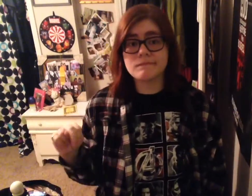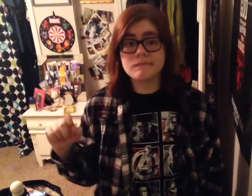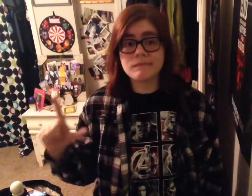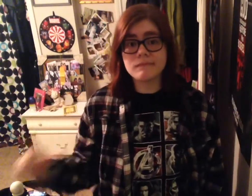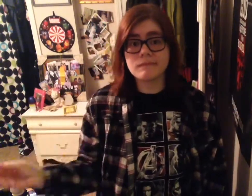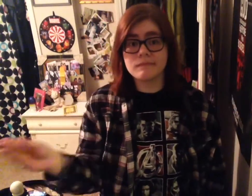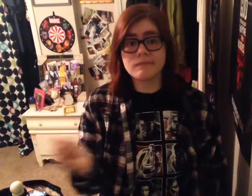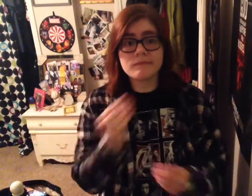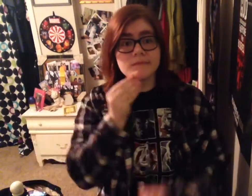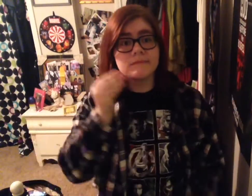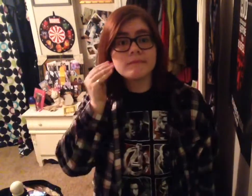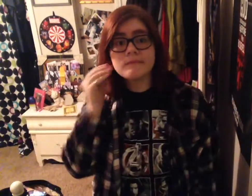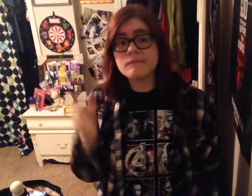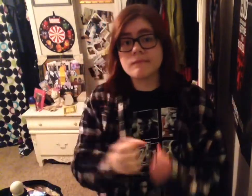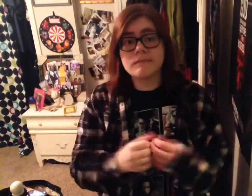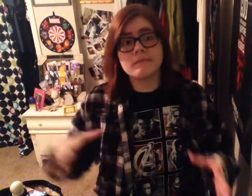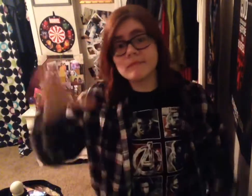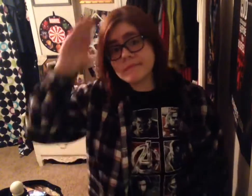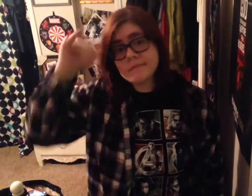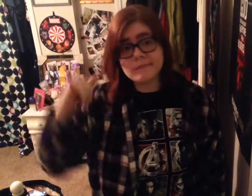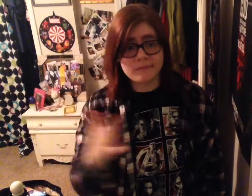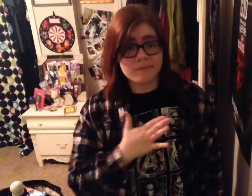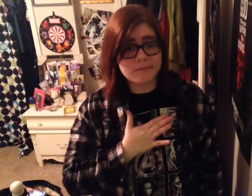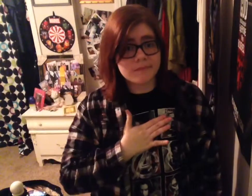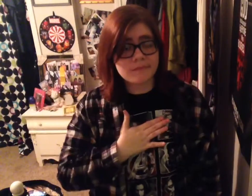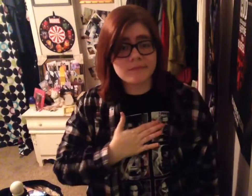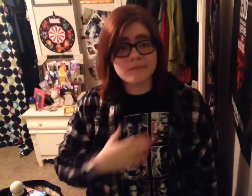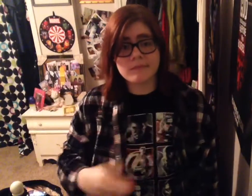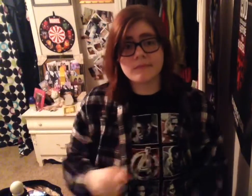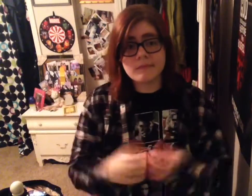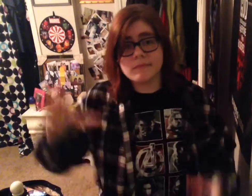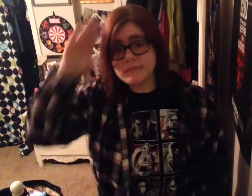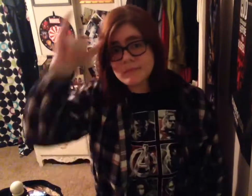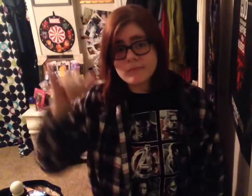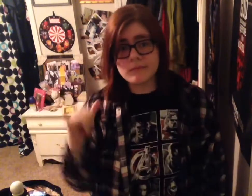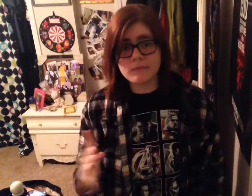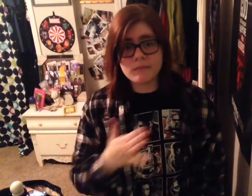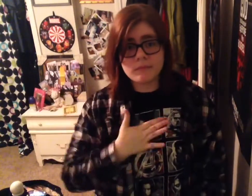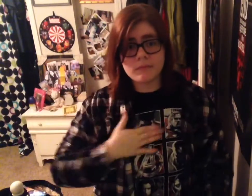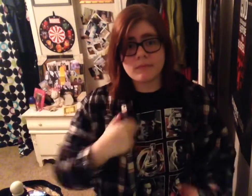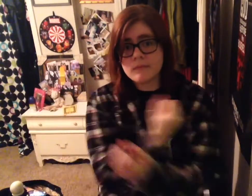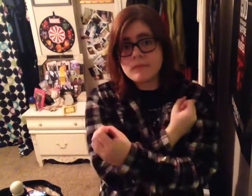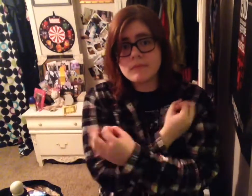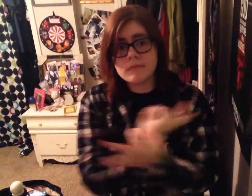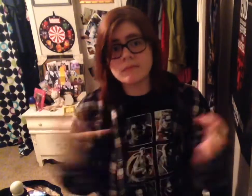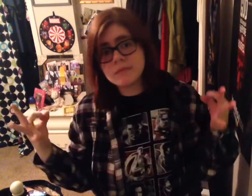Neverland is home to lost boys like me And lost boys like me are free